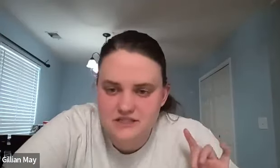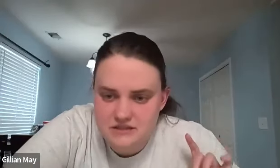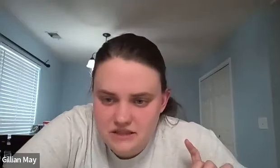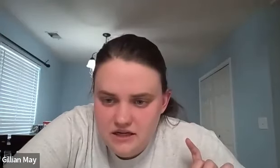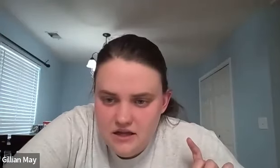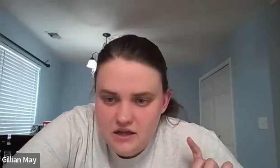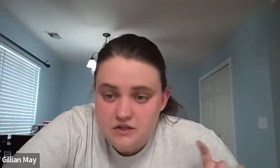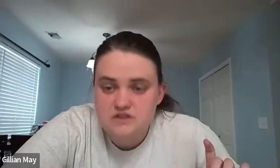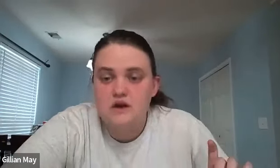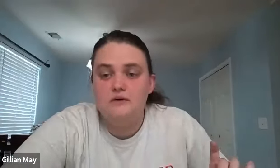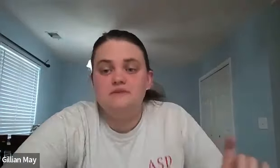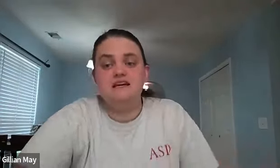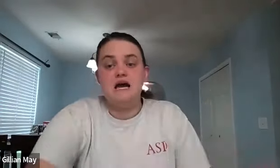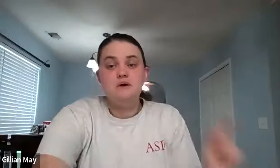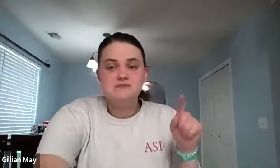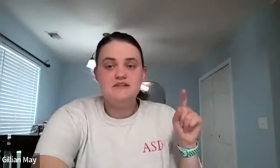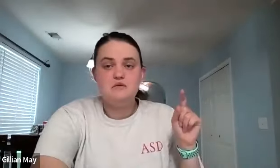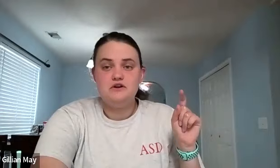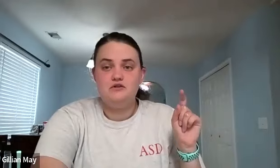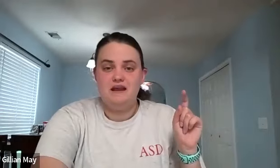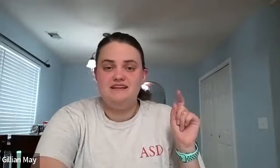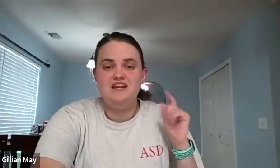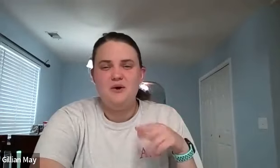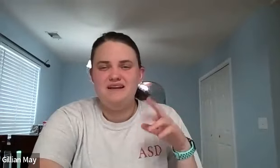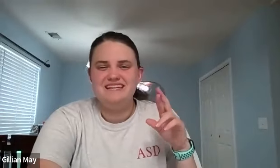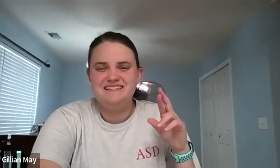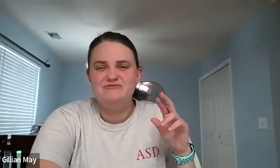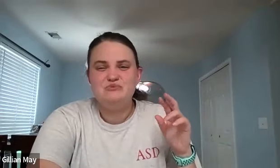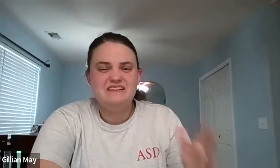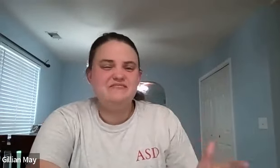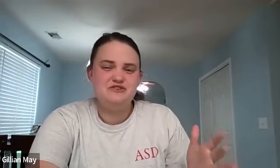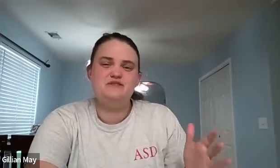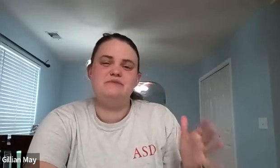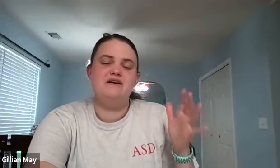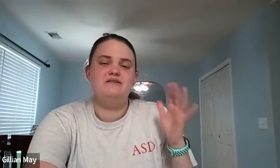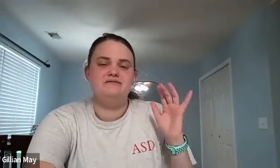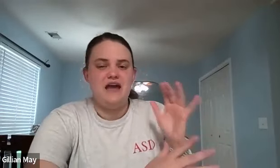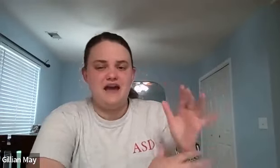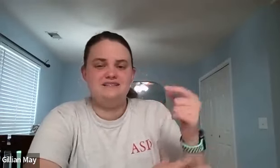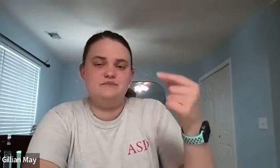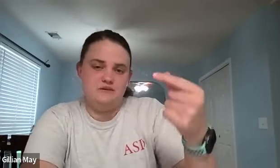question. So yes, I was spelling the word grand. I know I tend to really finger spell fast, but it